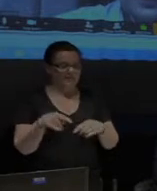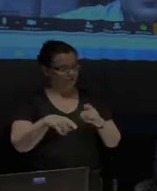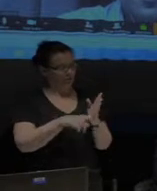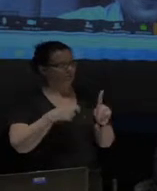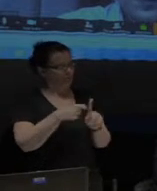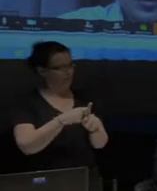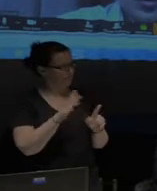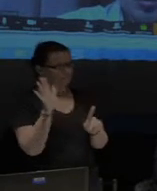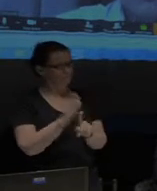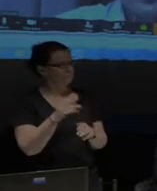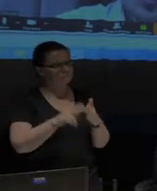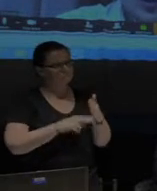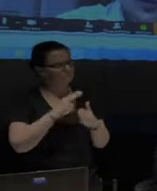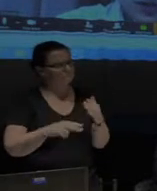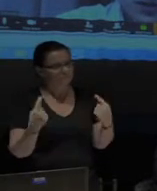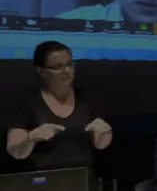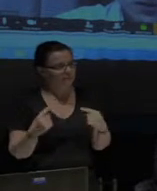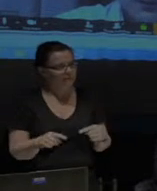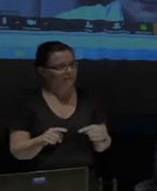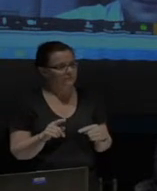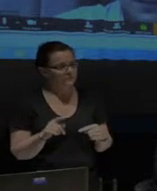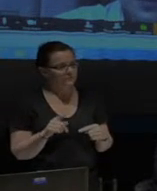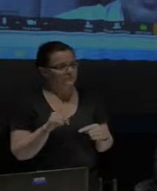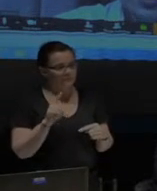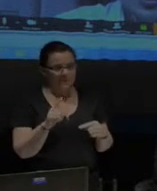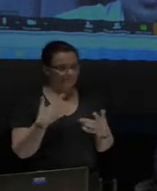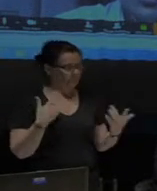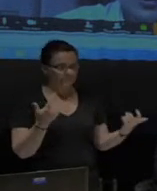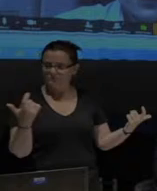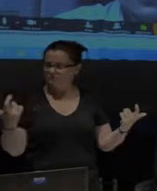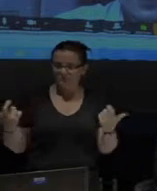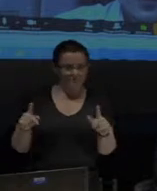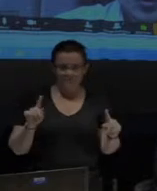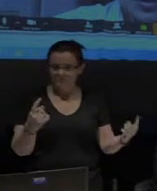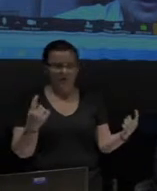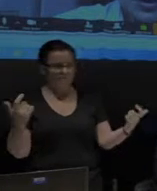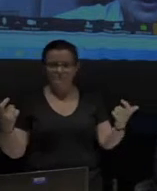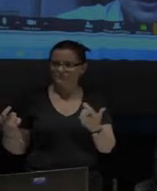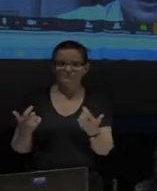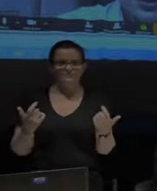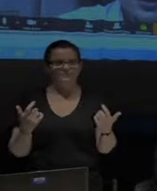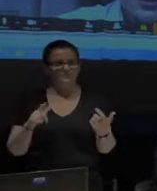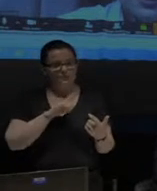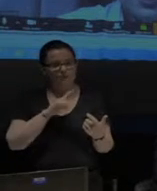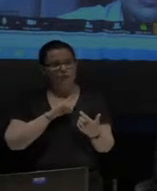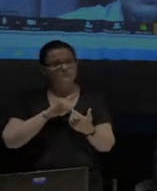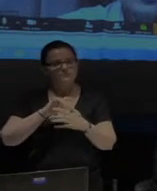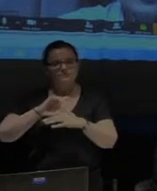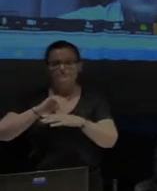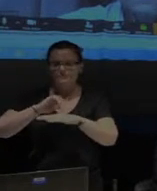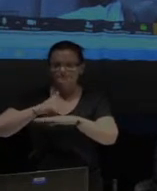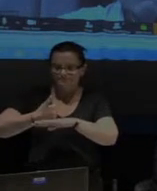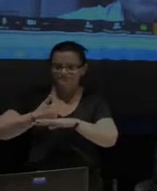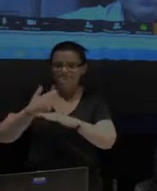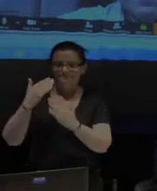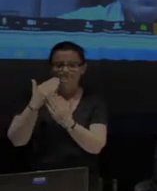UK, who have nowhere to turn to because the framework here isn't as